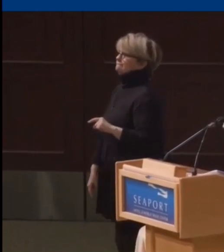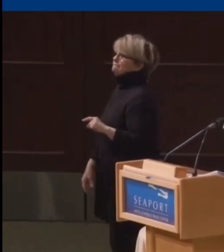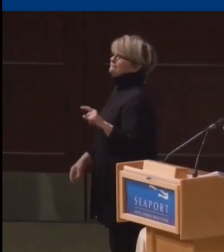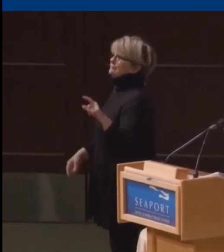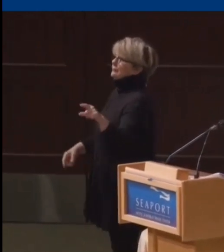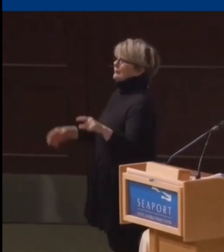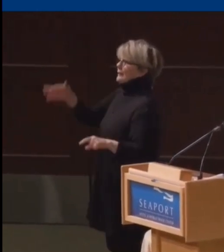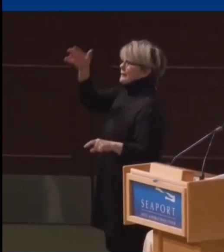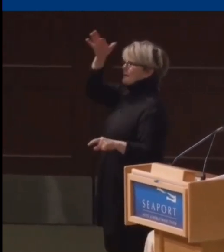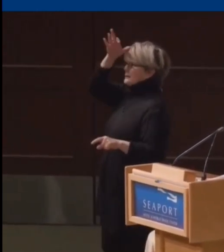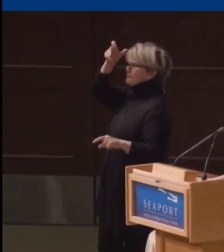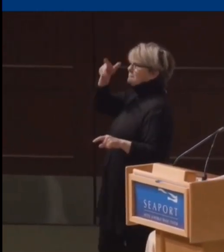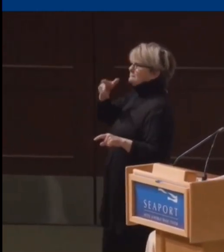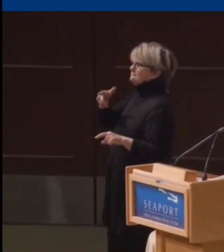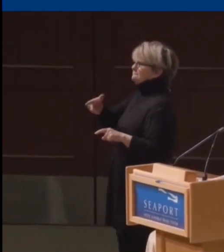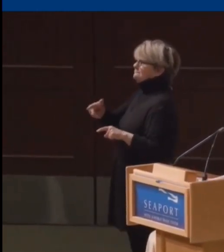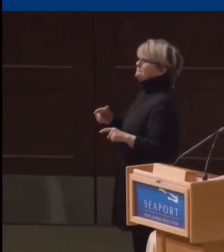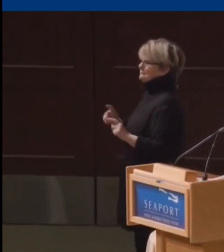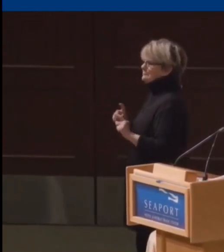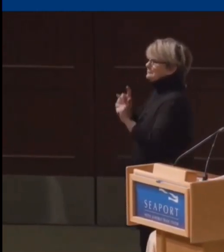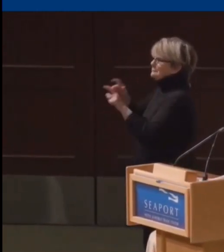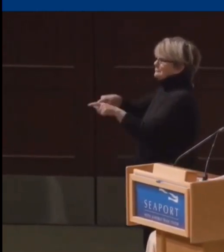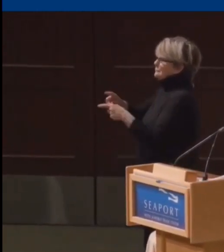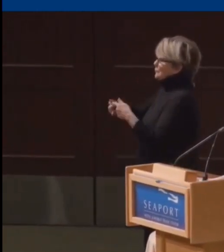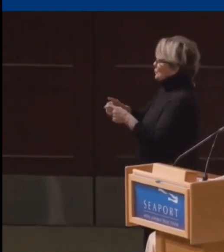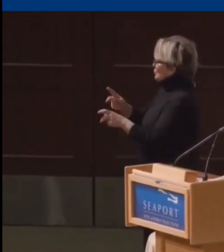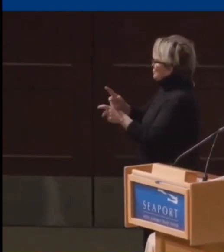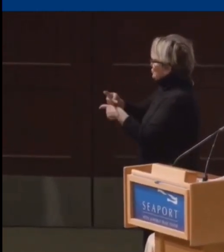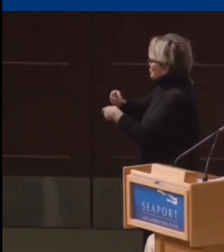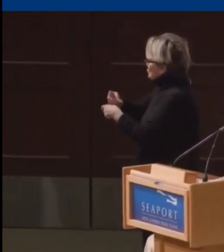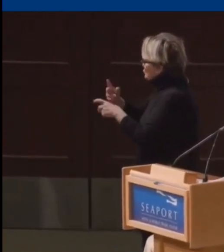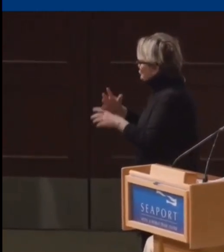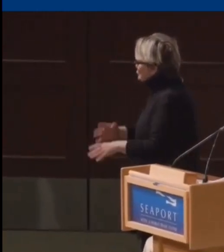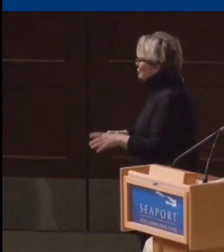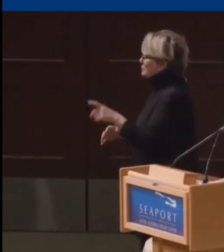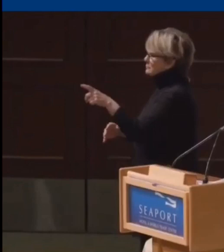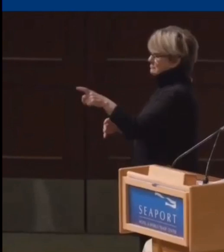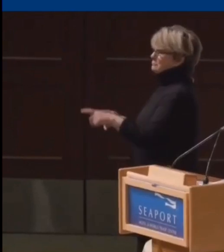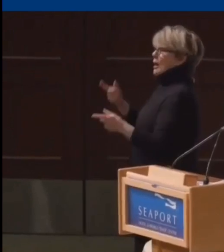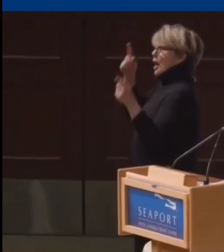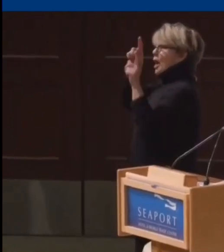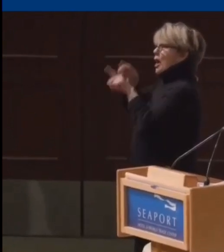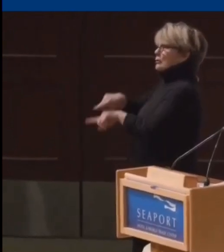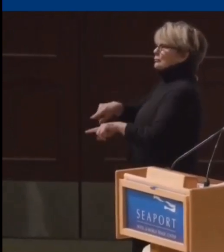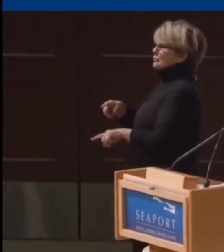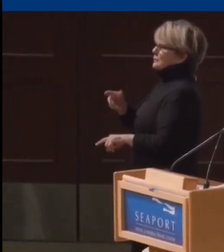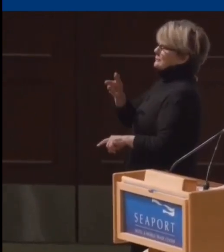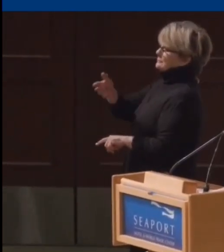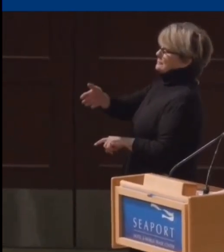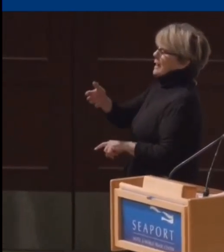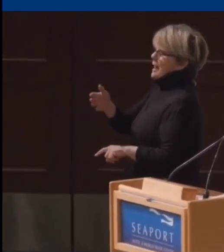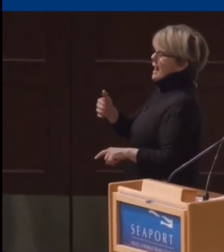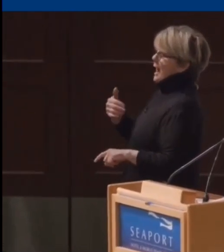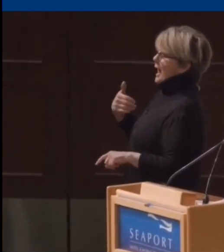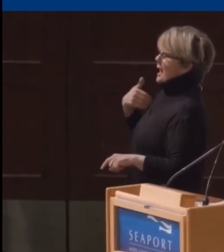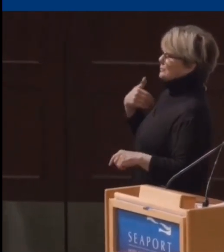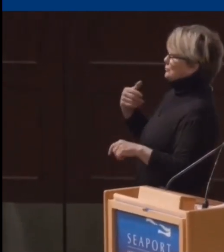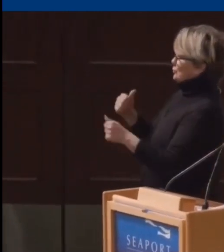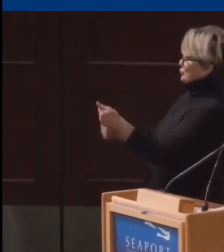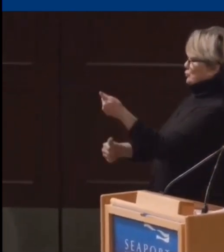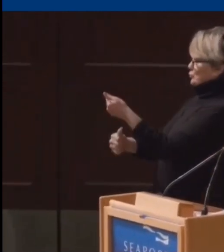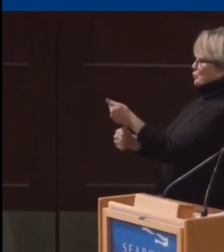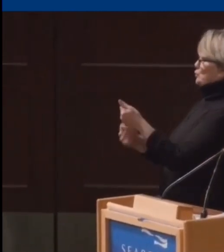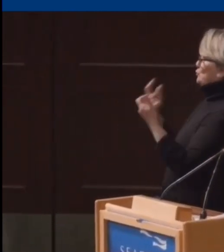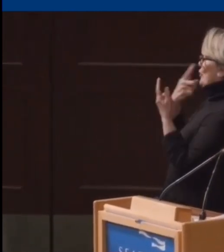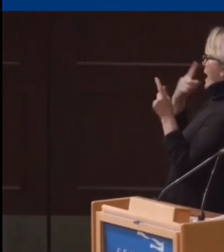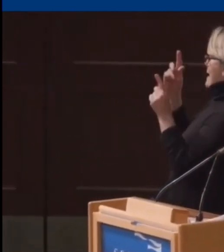My dad got in touch with the NESN producer, and not only did they agree to have me on air as a junior announcer, They arranged for me to